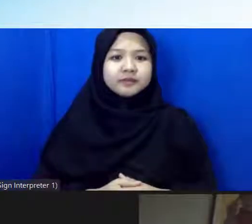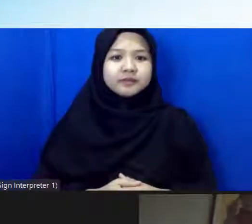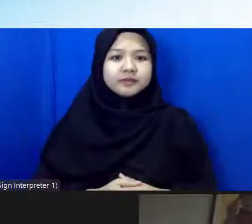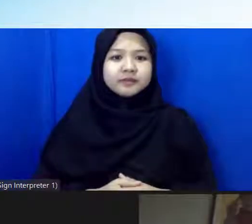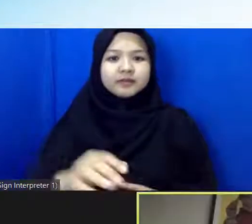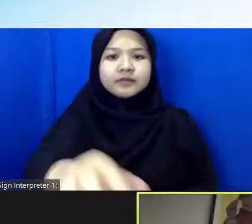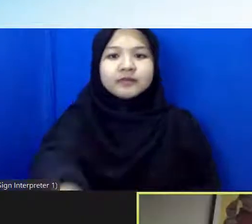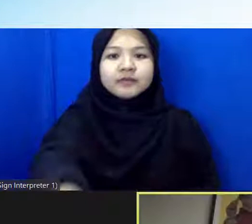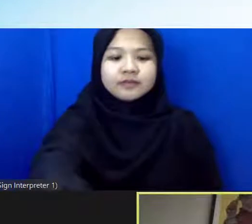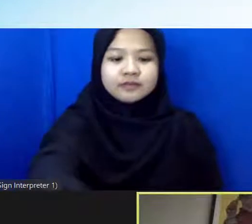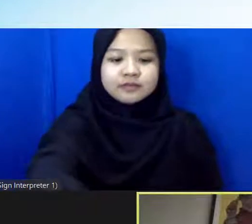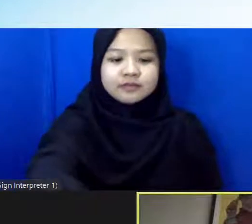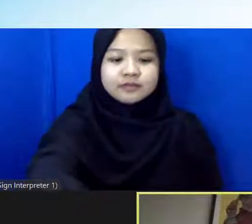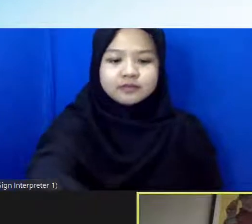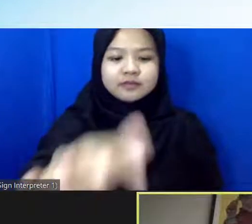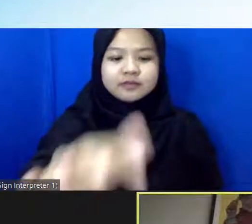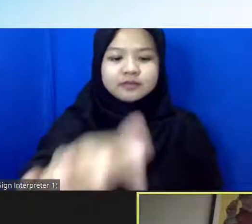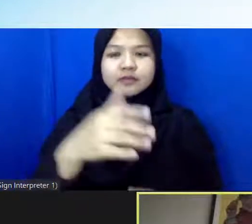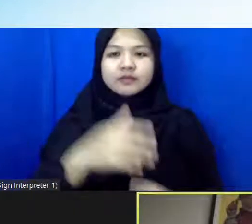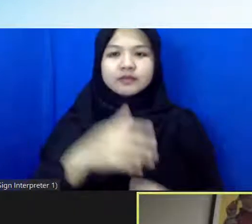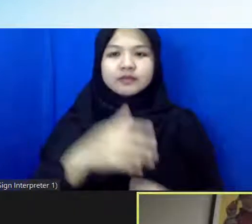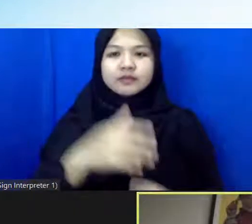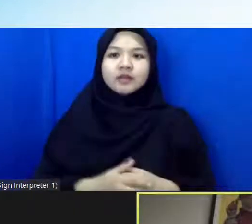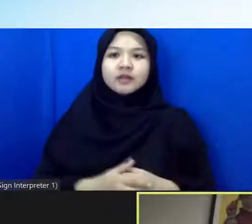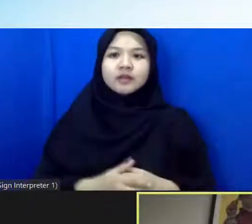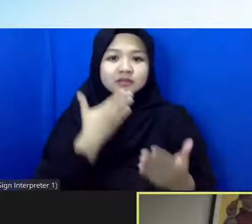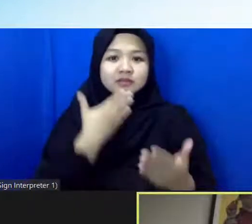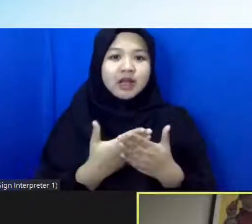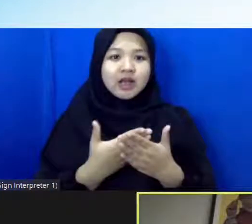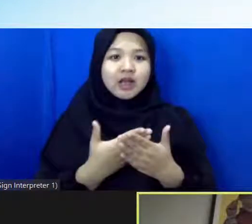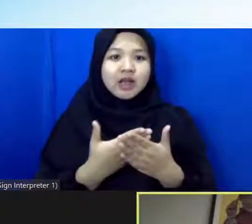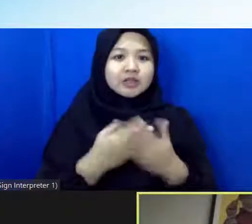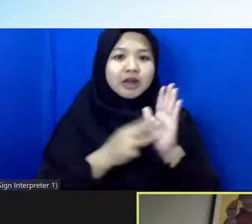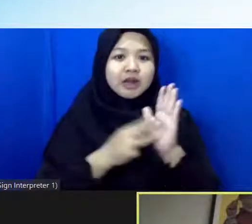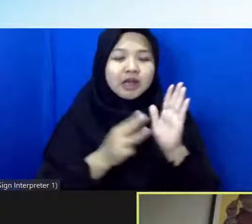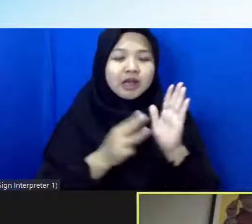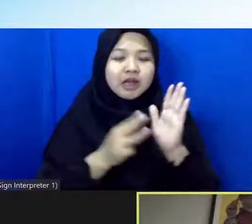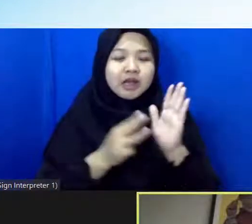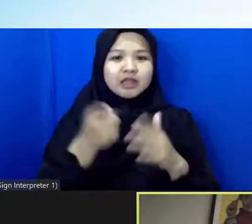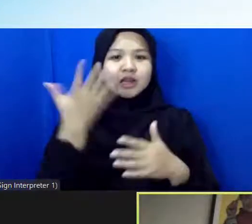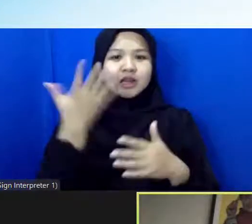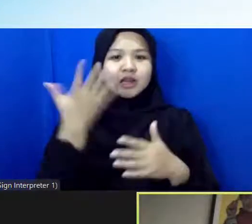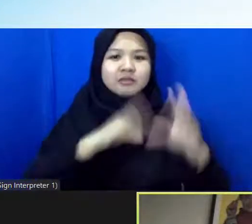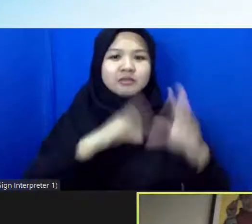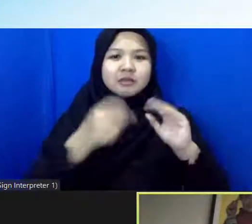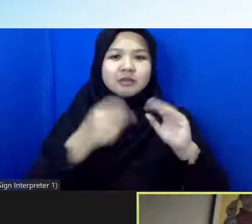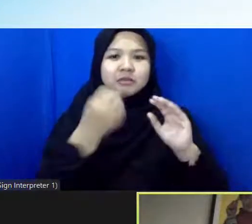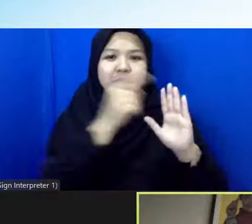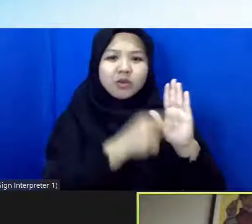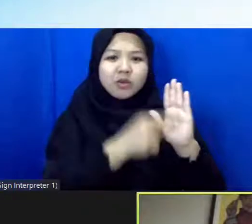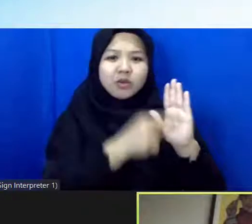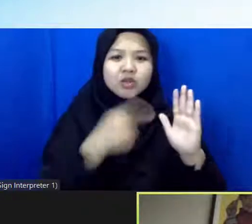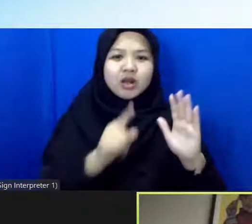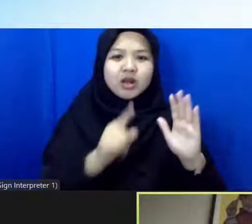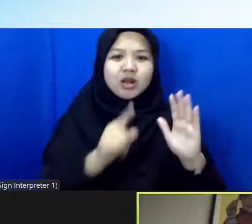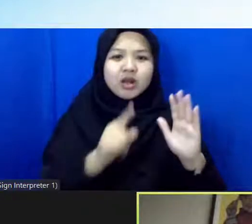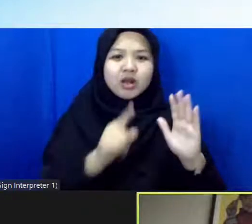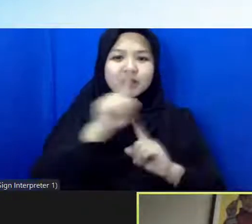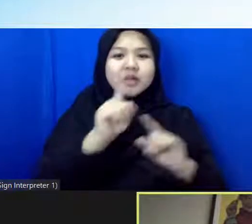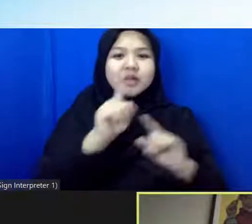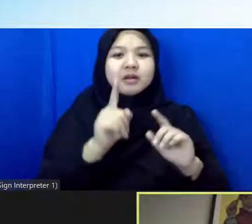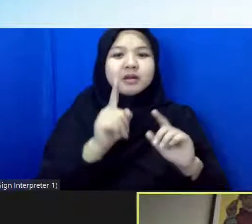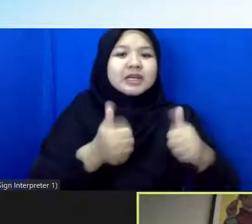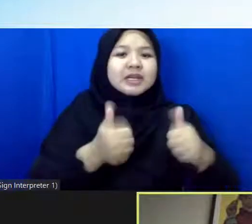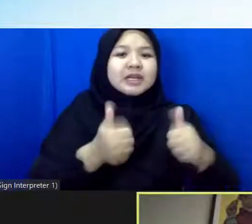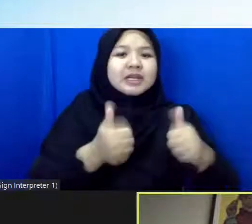Thanks so much, Marguerite. And I think you really highlighted and emphasized that point about prioritizing preparedness and the need